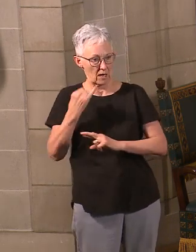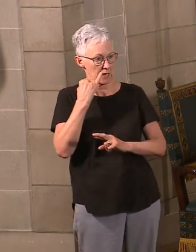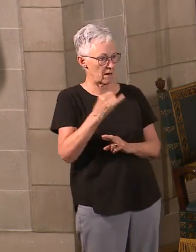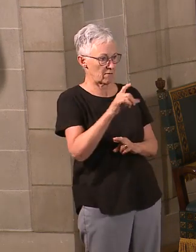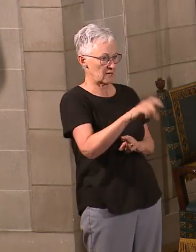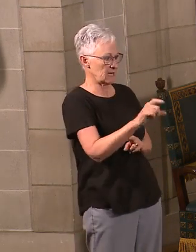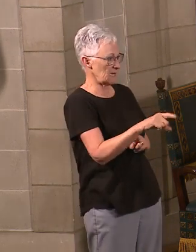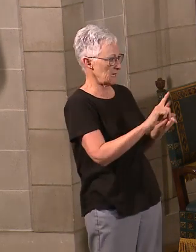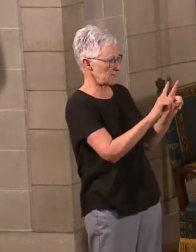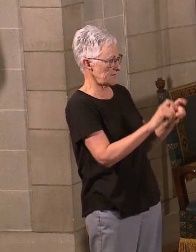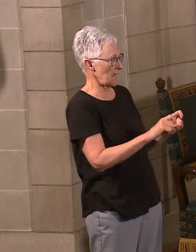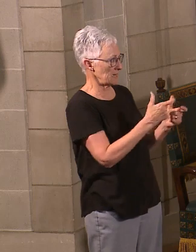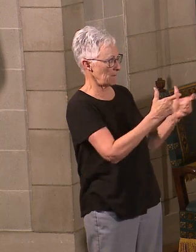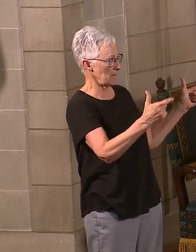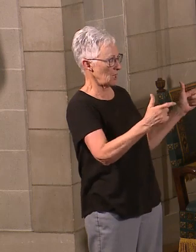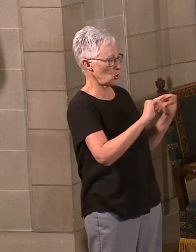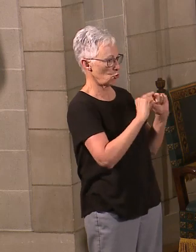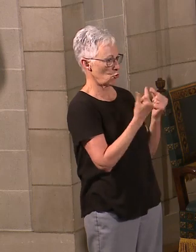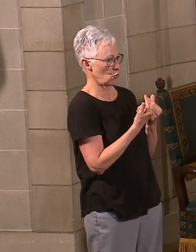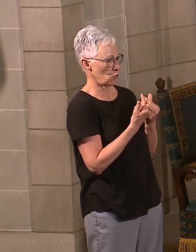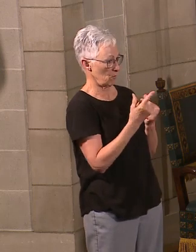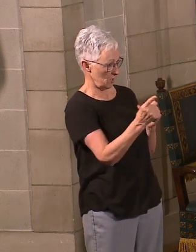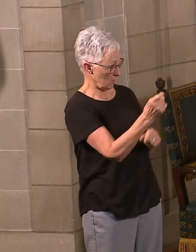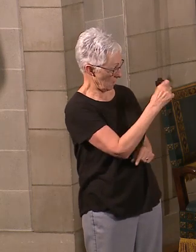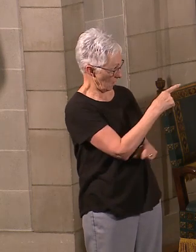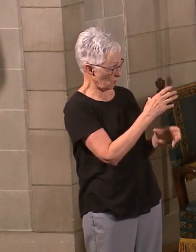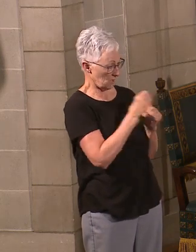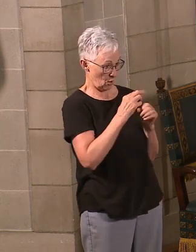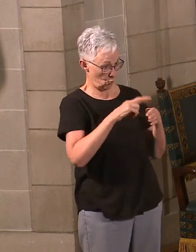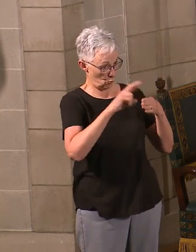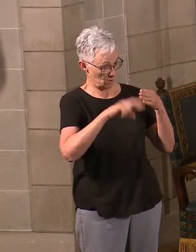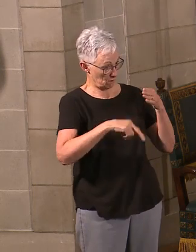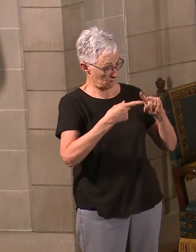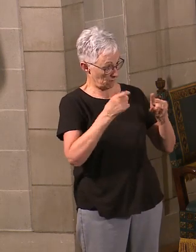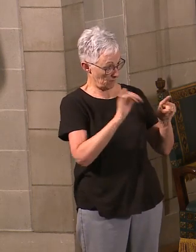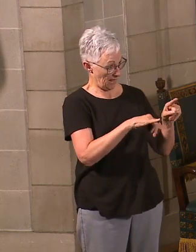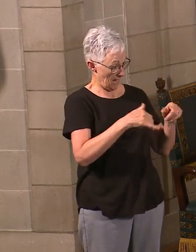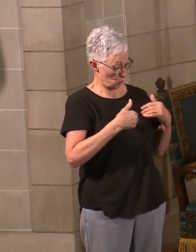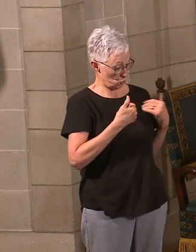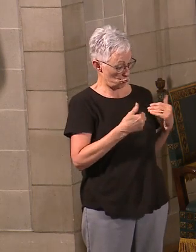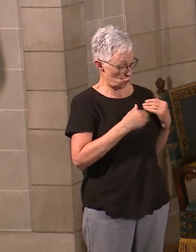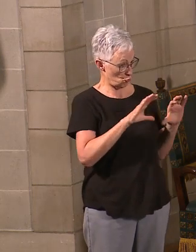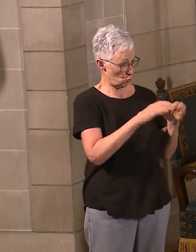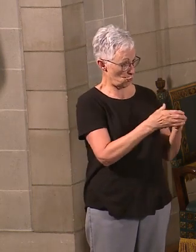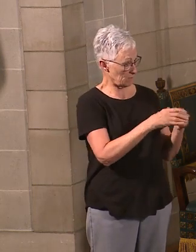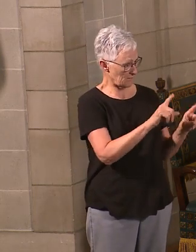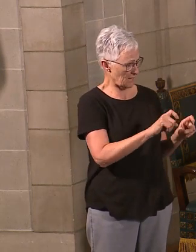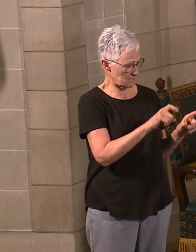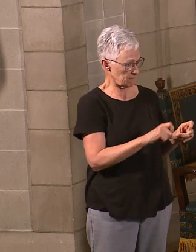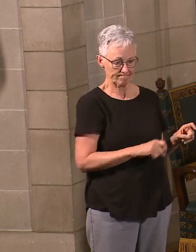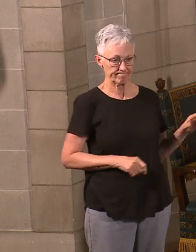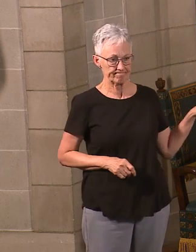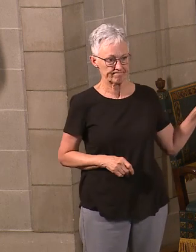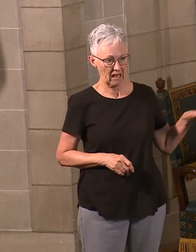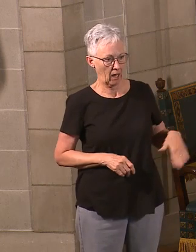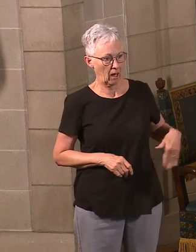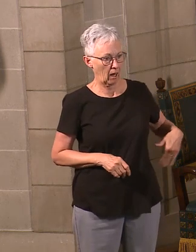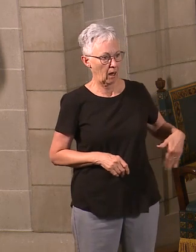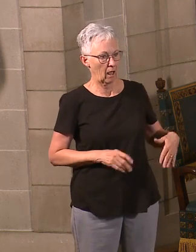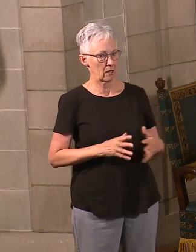any results from those tests? Do not have any results back from the testing at YRTC. Can you just generally comment, we're 3 weeks into the